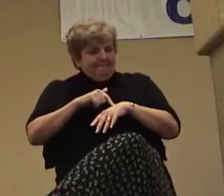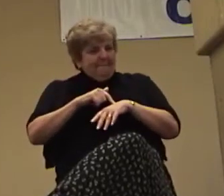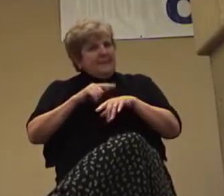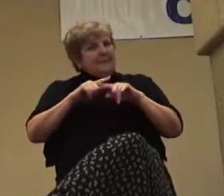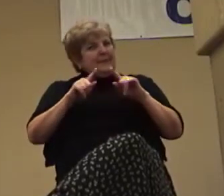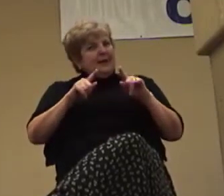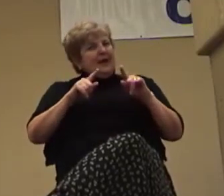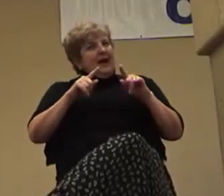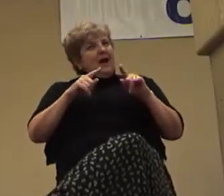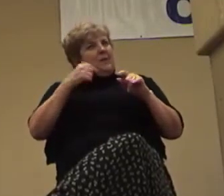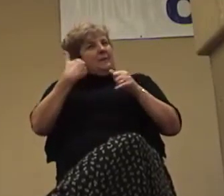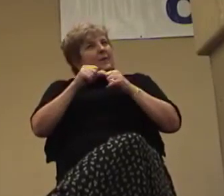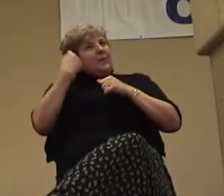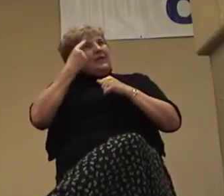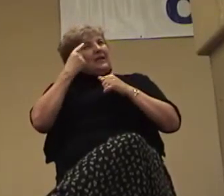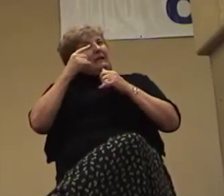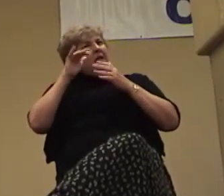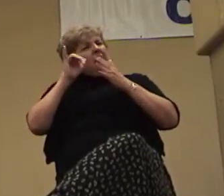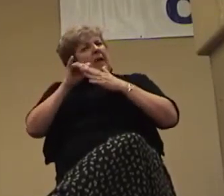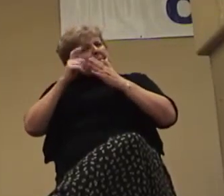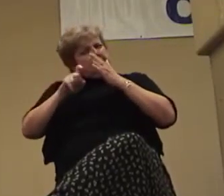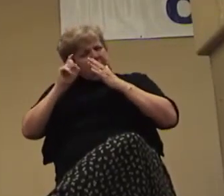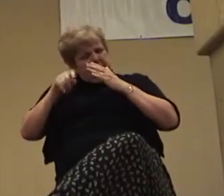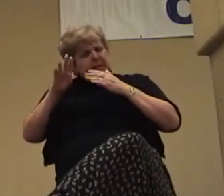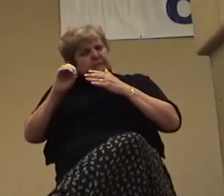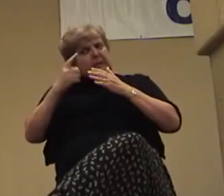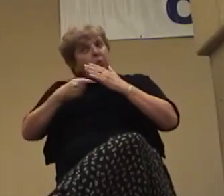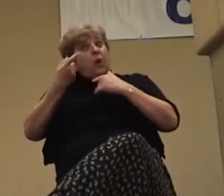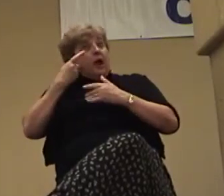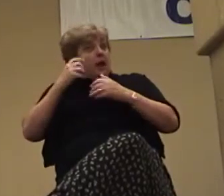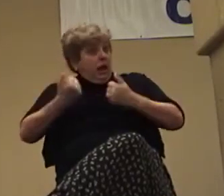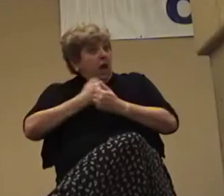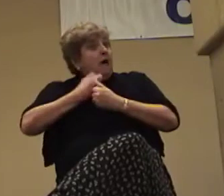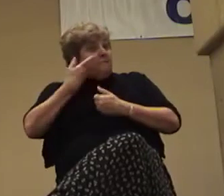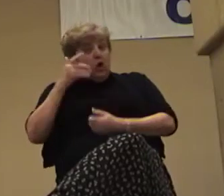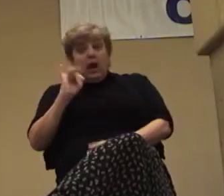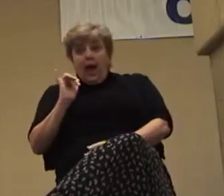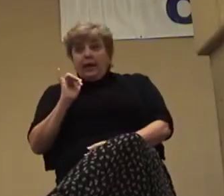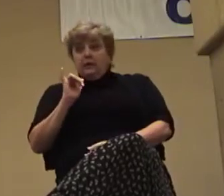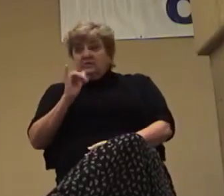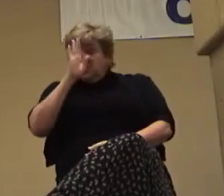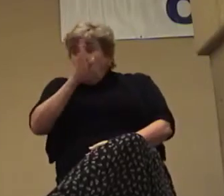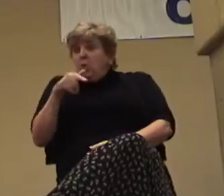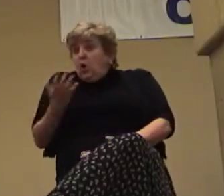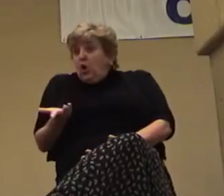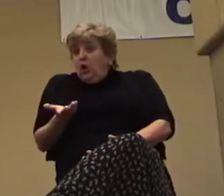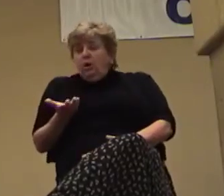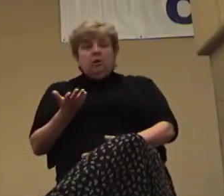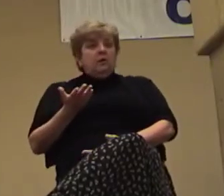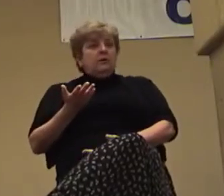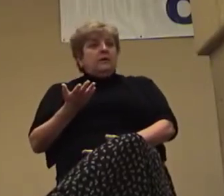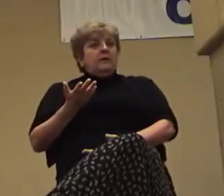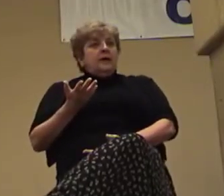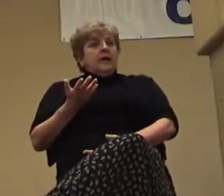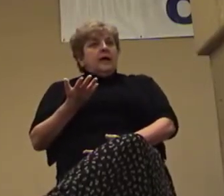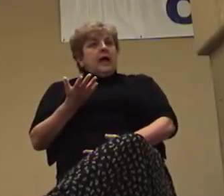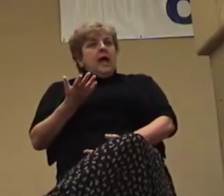love looked like, sober. And so after sacrificing and compromising who I was to stay in